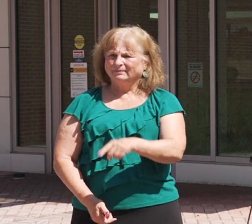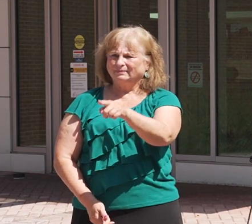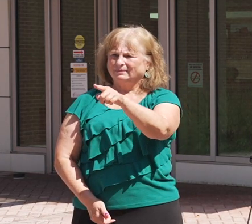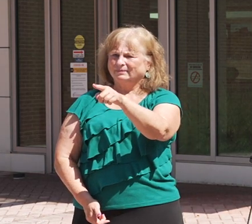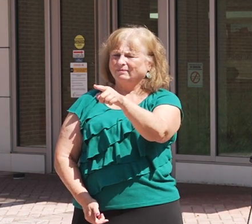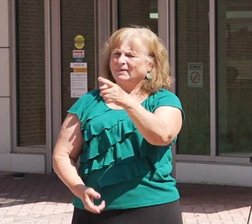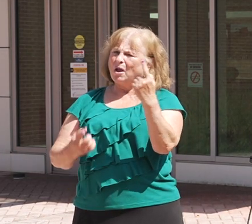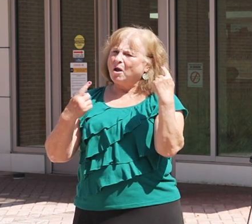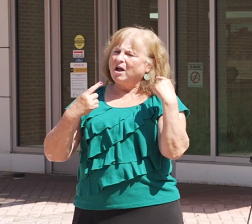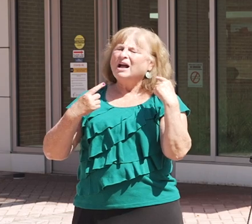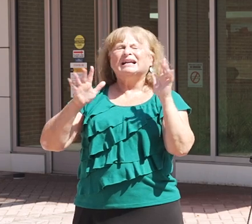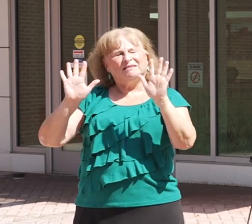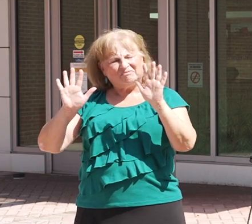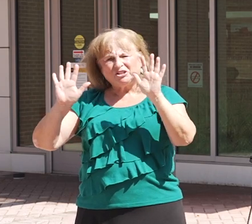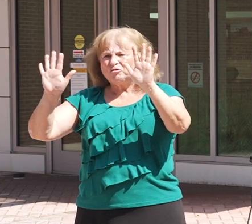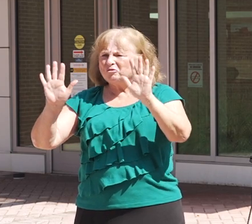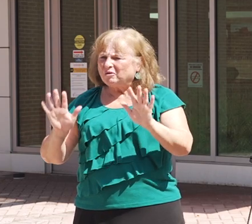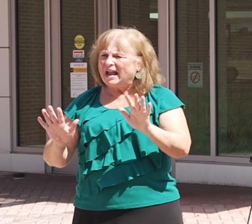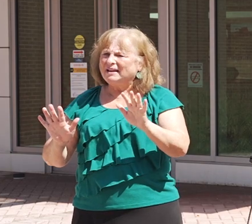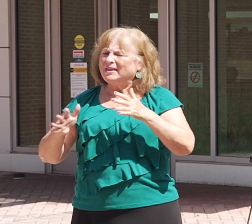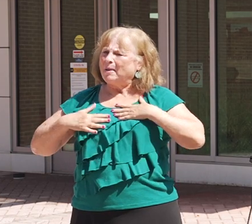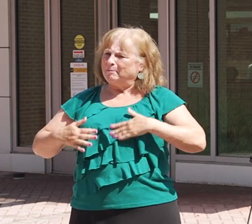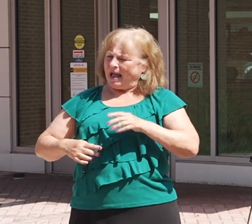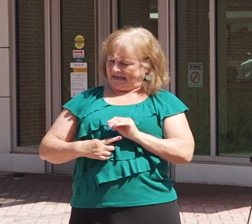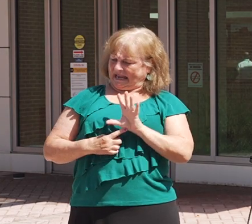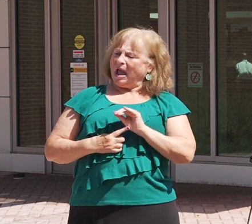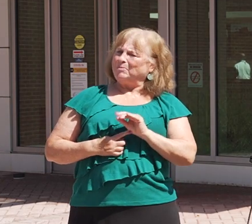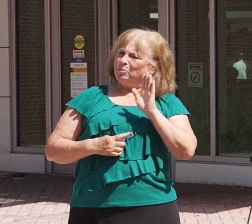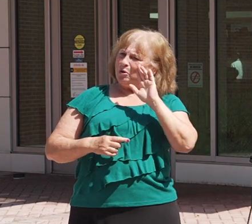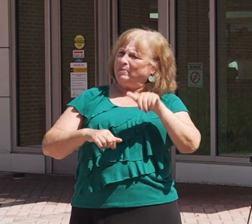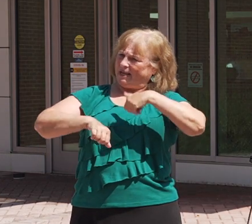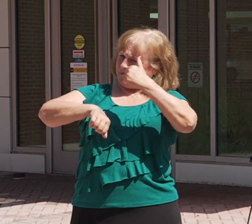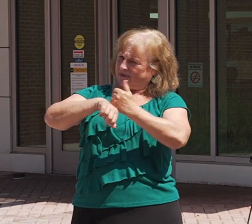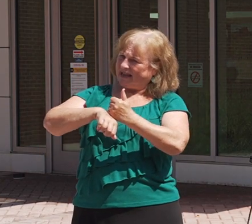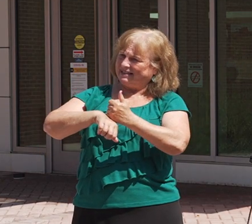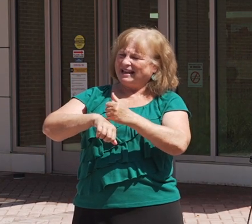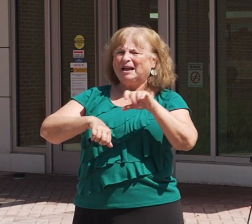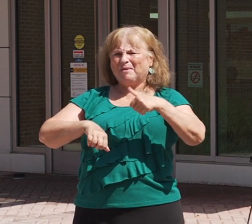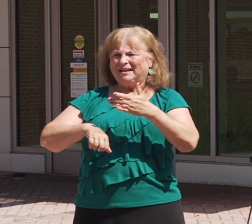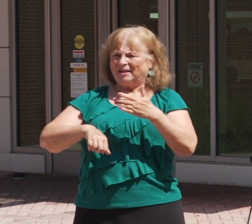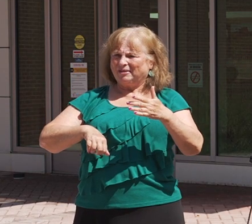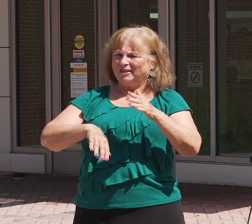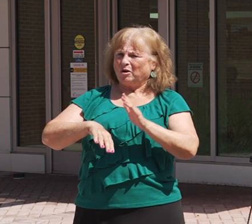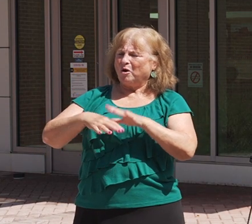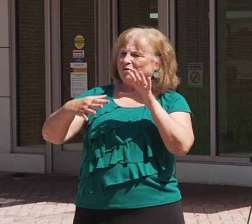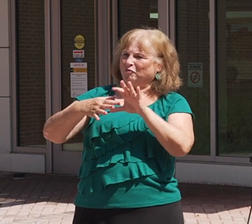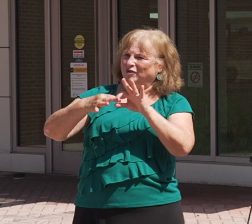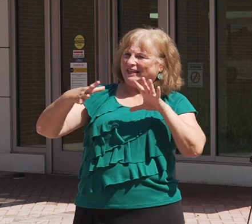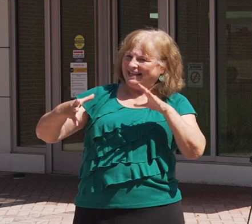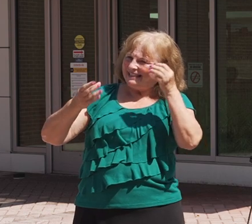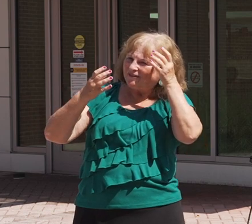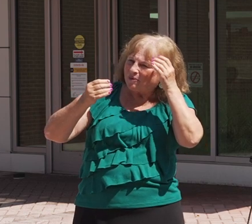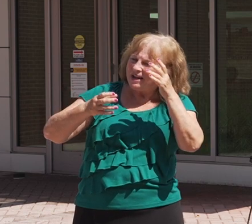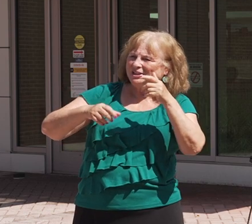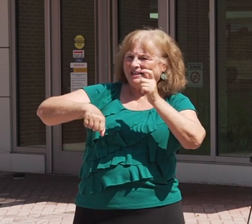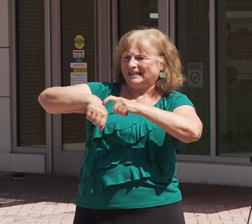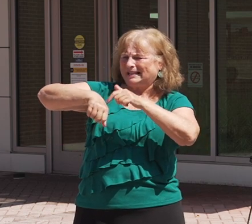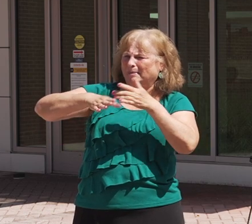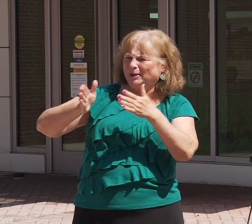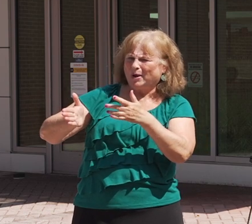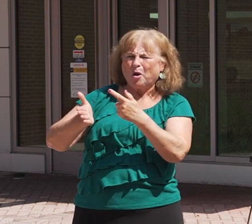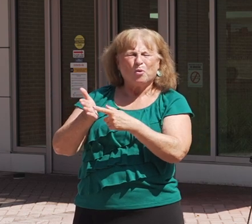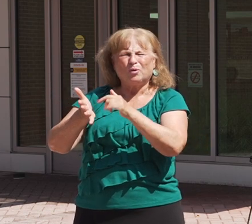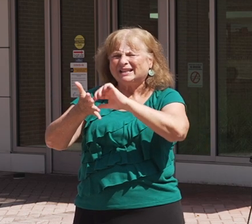Okay. While Yes. it's great that a body camera is going to be in place, it's another thing on releasing it in a timely way. What